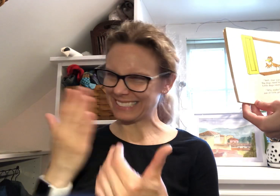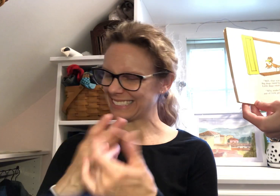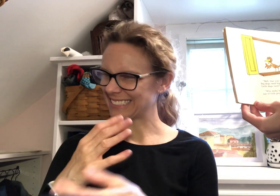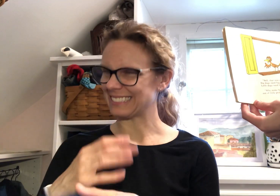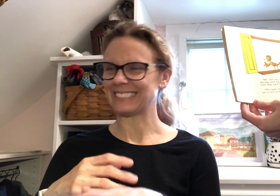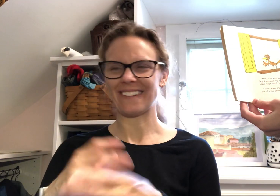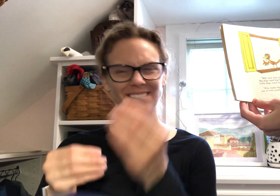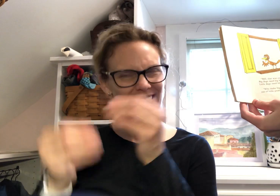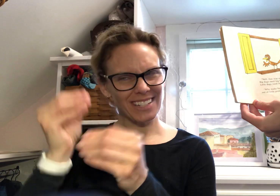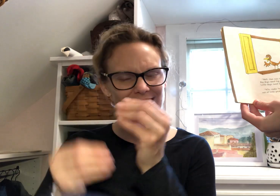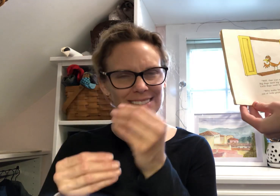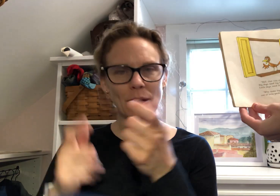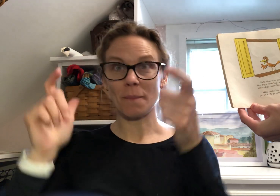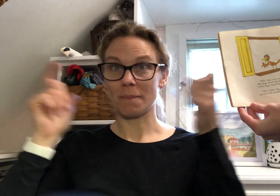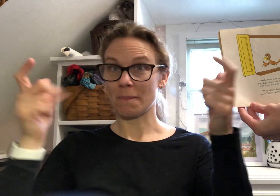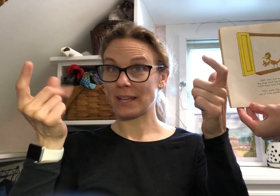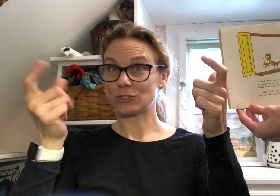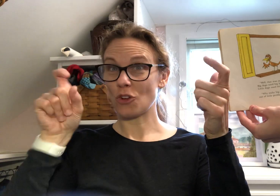Ted jumped into the little bed upstairs.